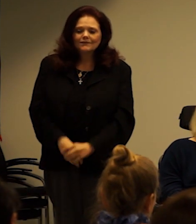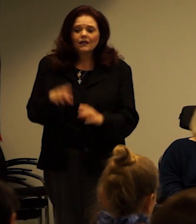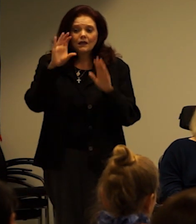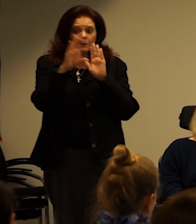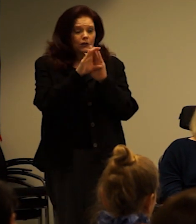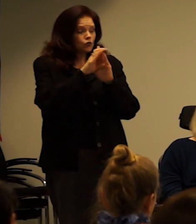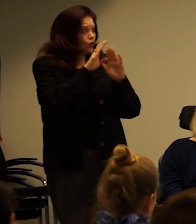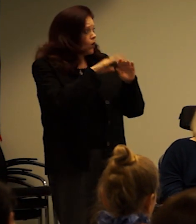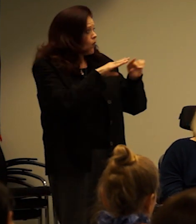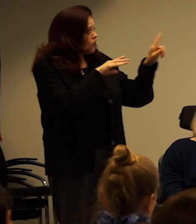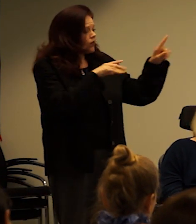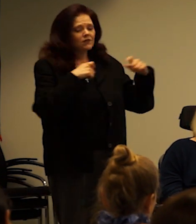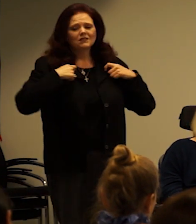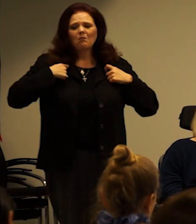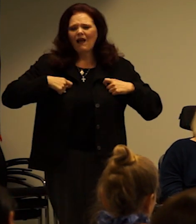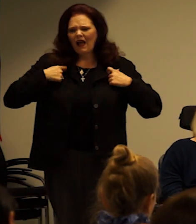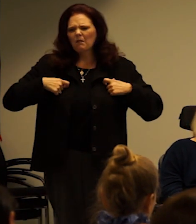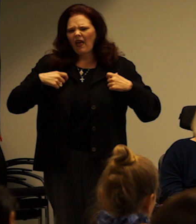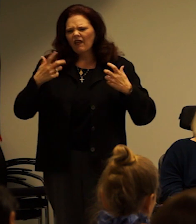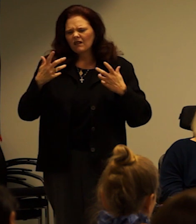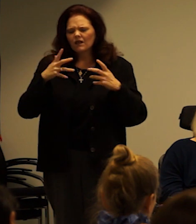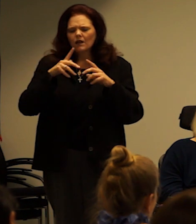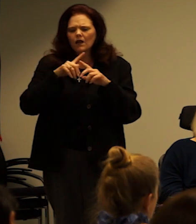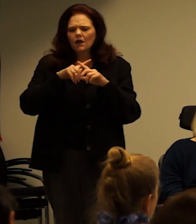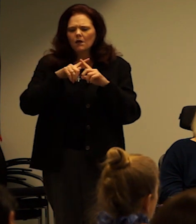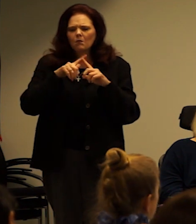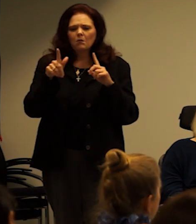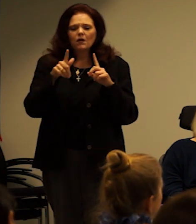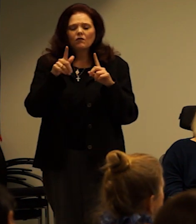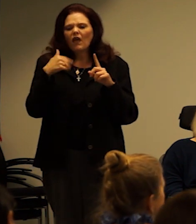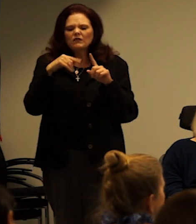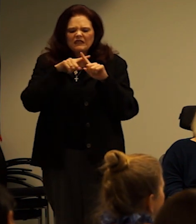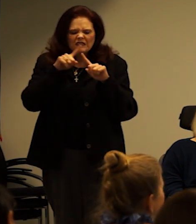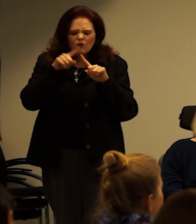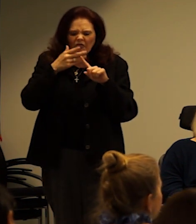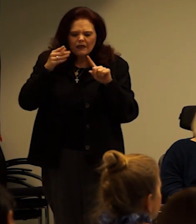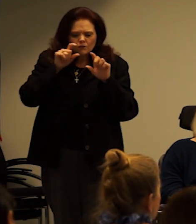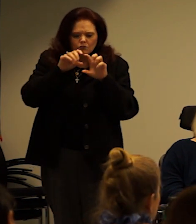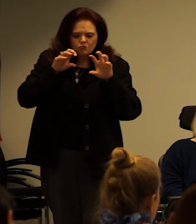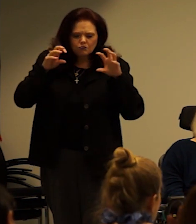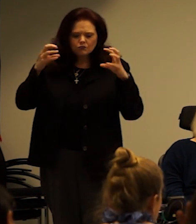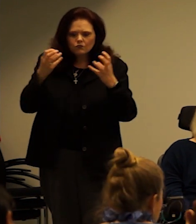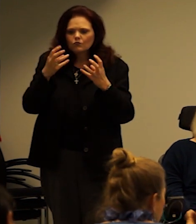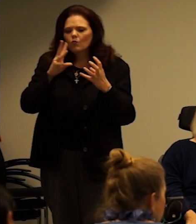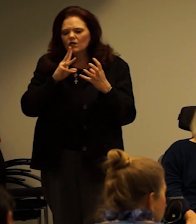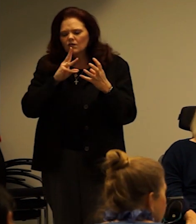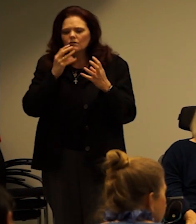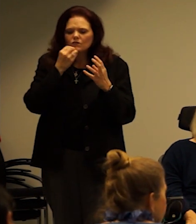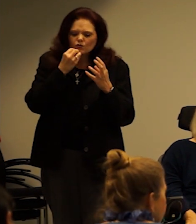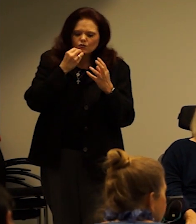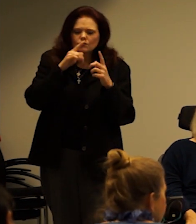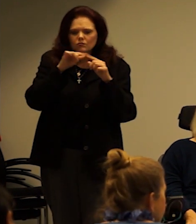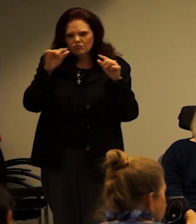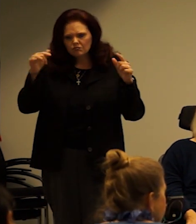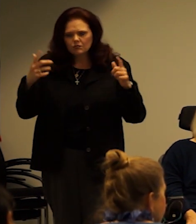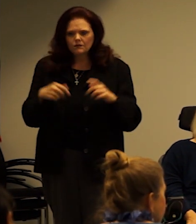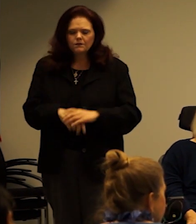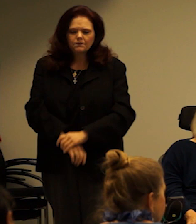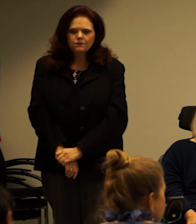picture on the screen is a backpack, and then outside of the backpack is all the different things that we've talked about, water and food and things like